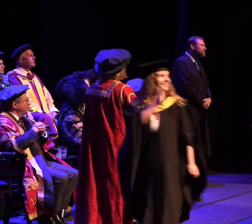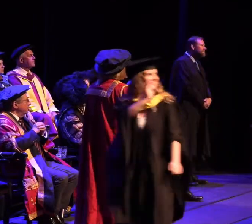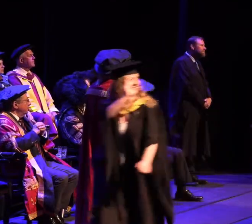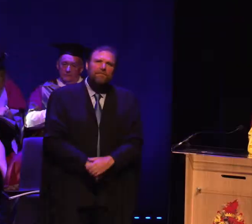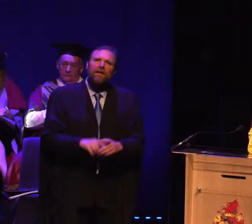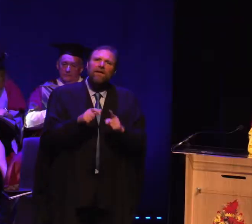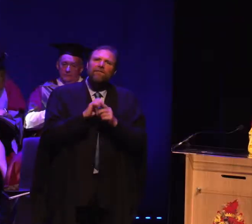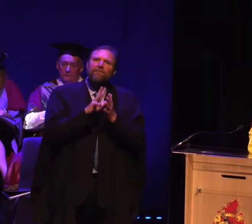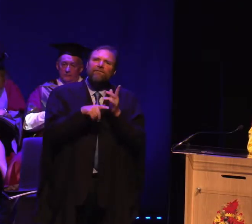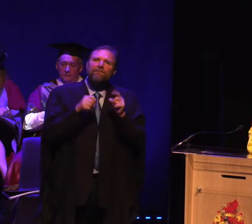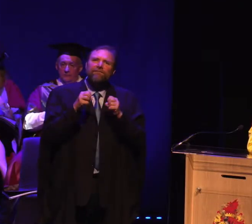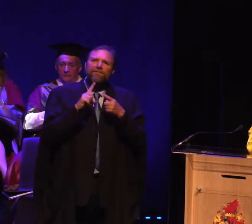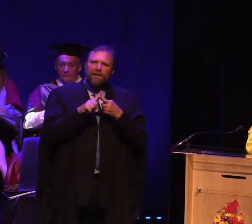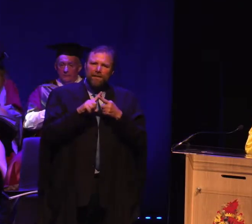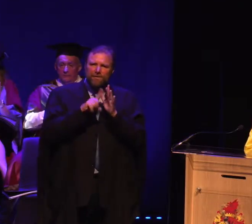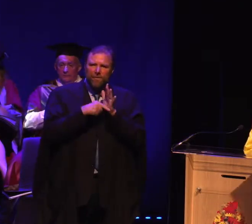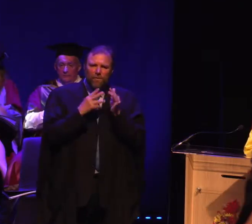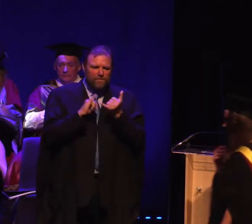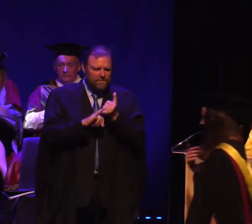Phoebe Jones.